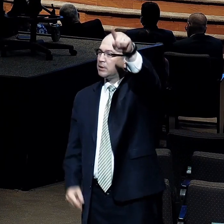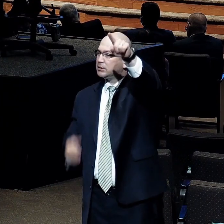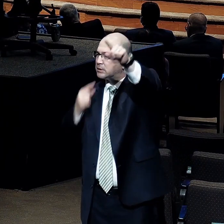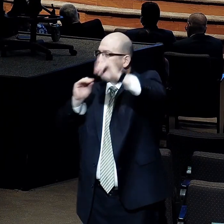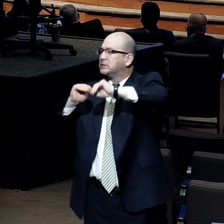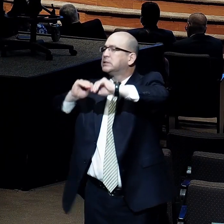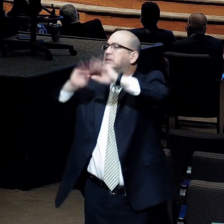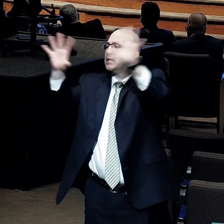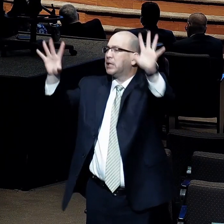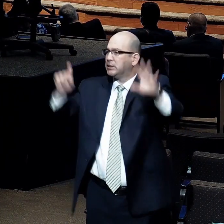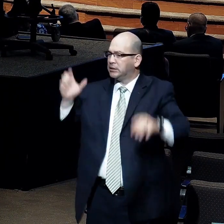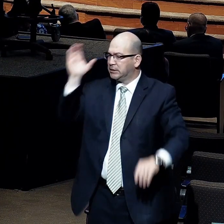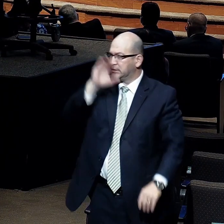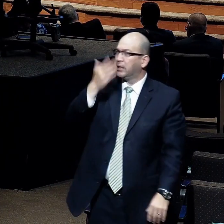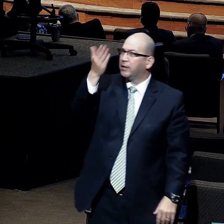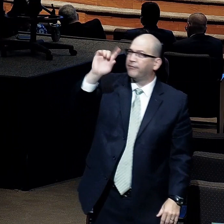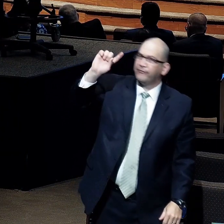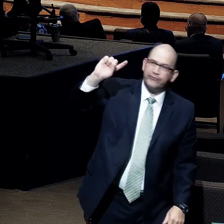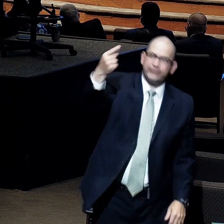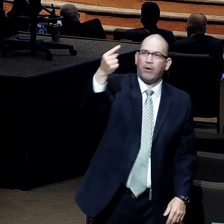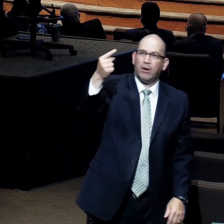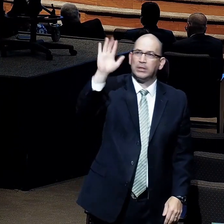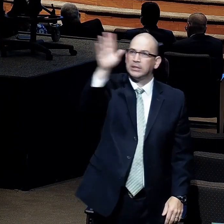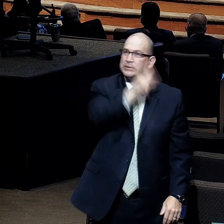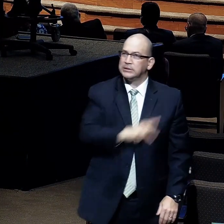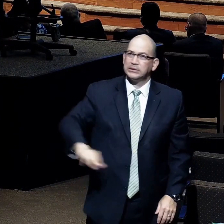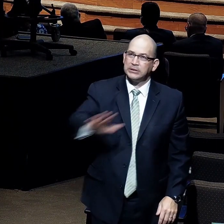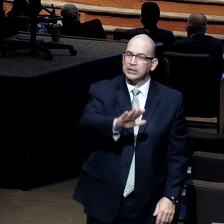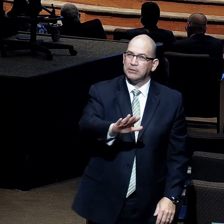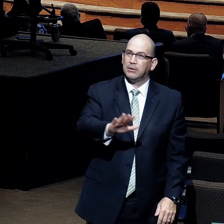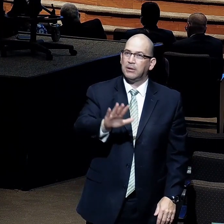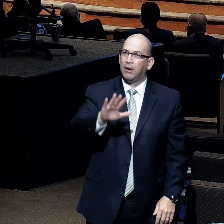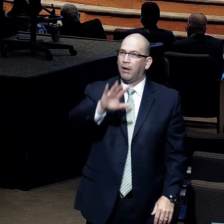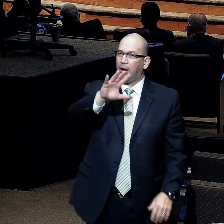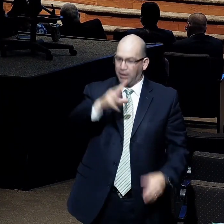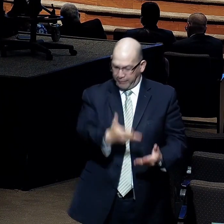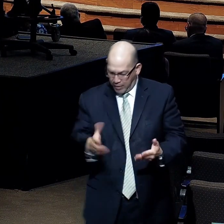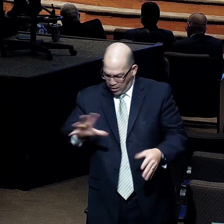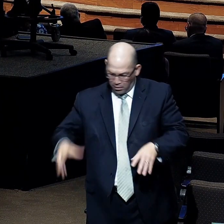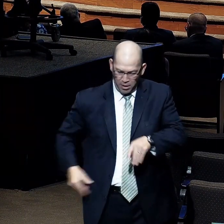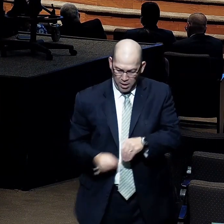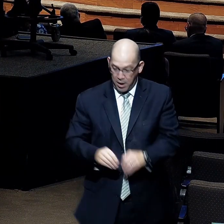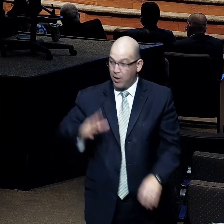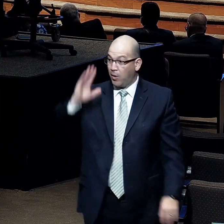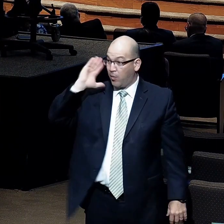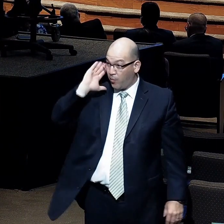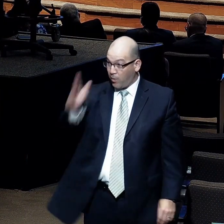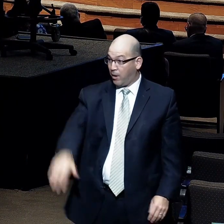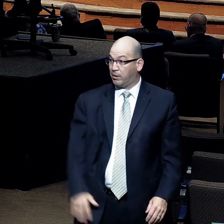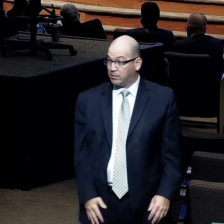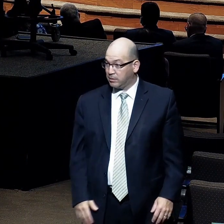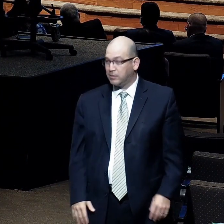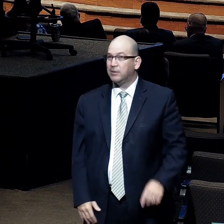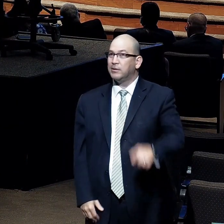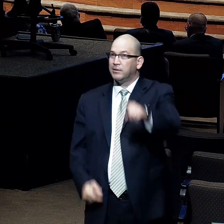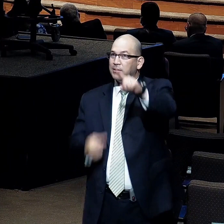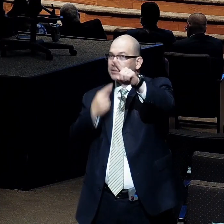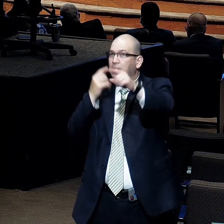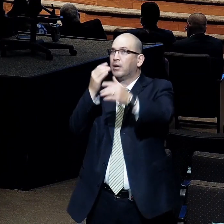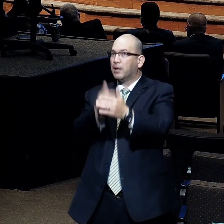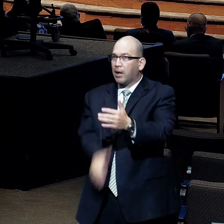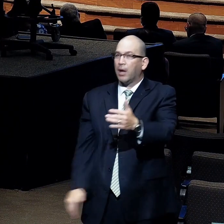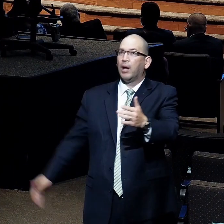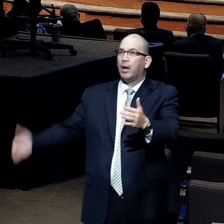need to know. Seek ye first the kingdom of God and his righteousness, and all these things shall be added unto you. It's like God saying the same thing over again. Lay not up for